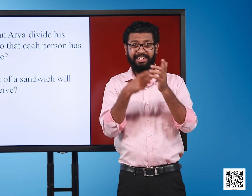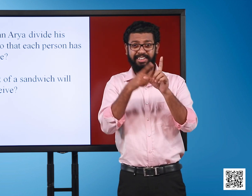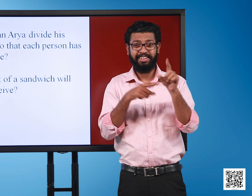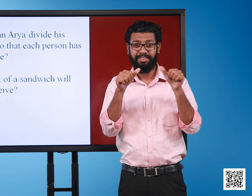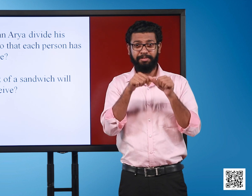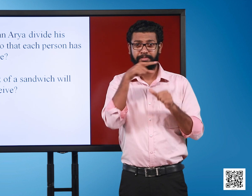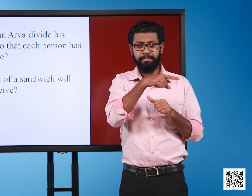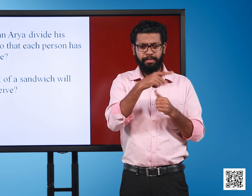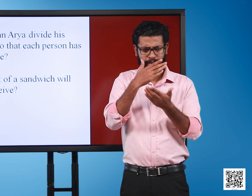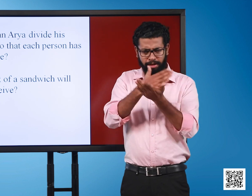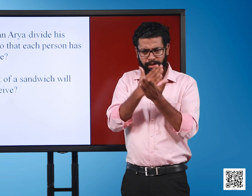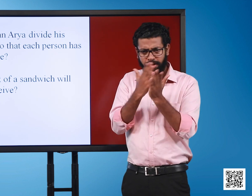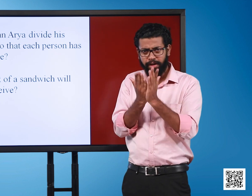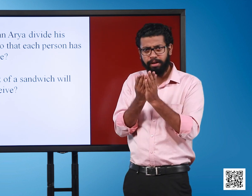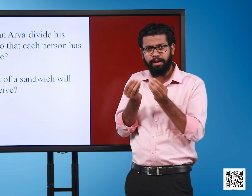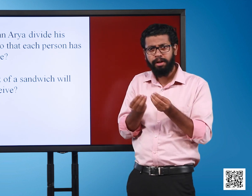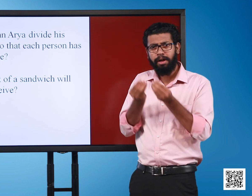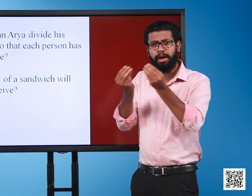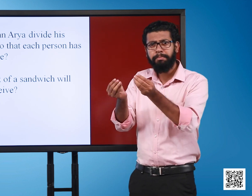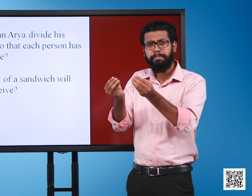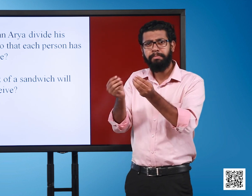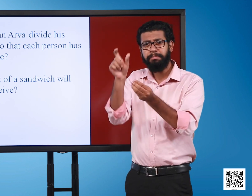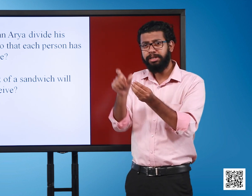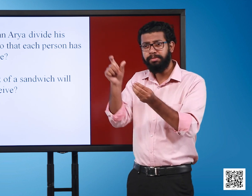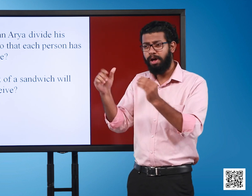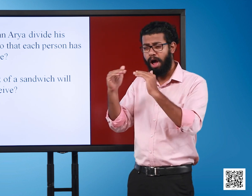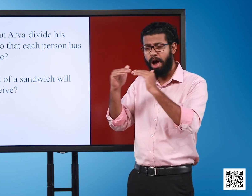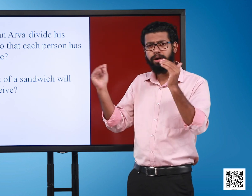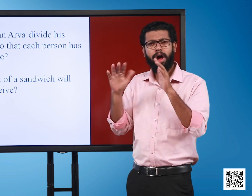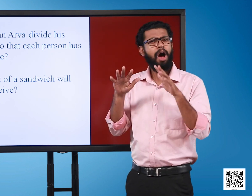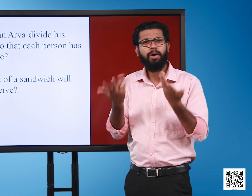his sandwiches so that each person has an equal share?